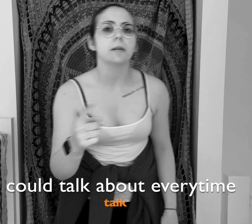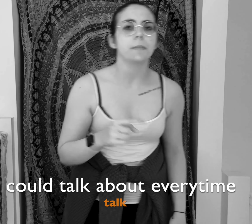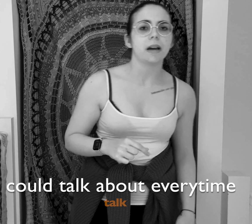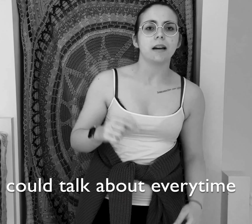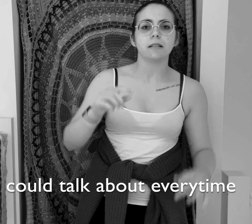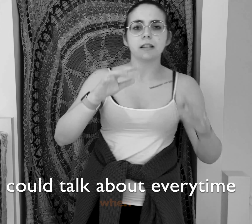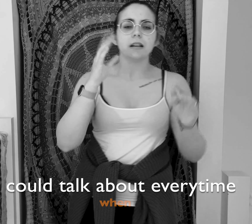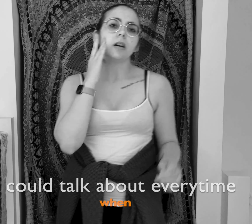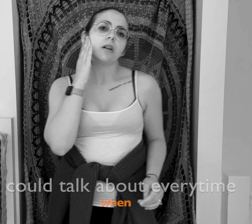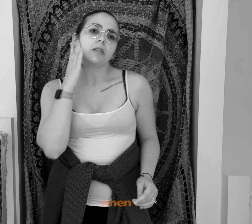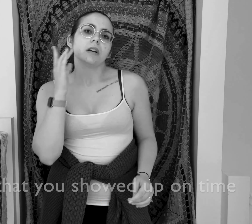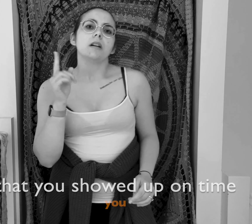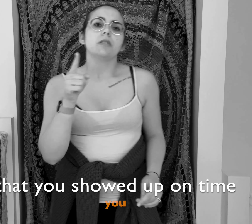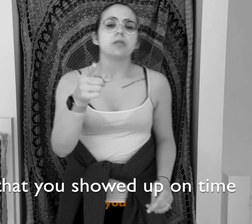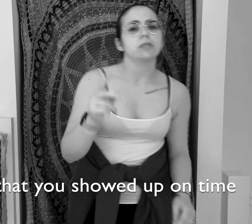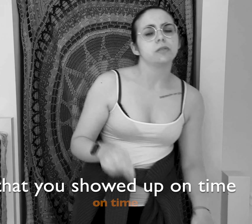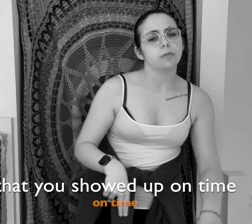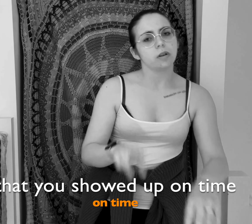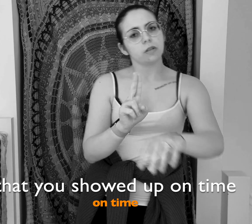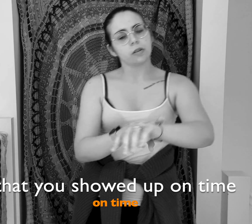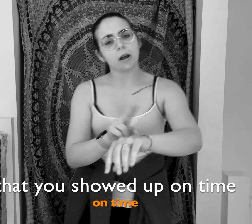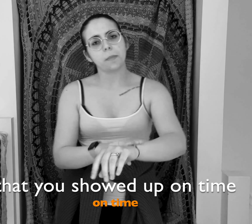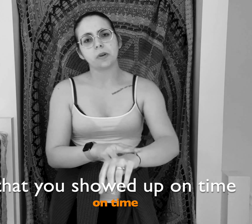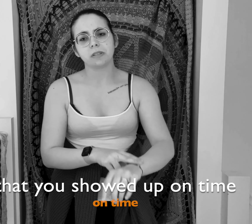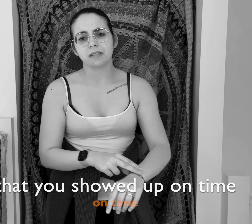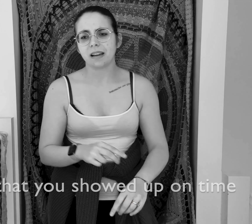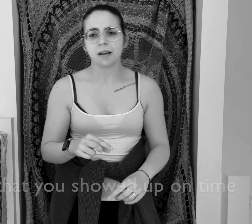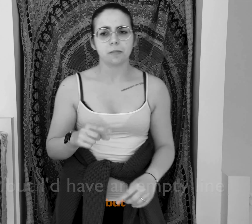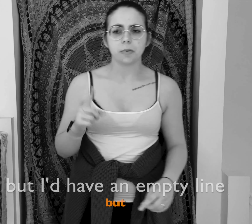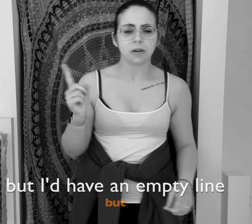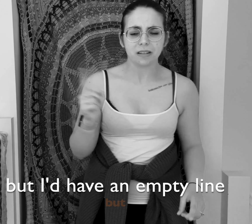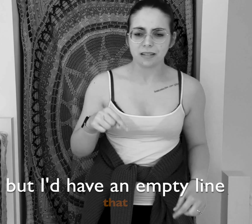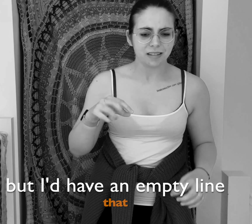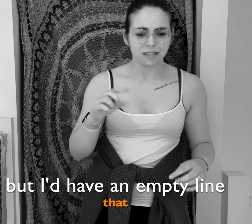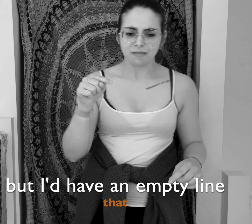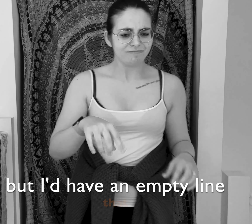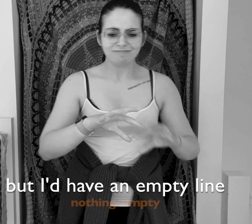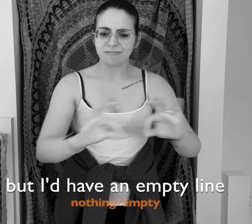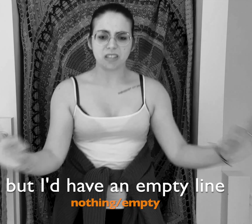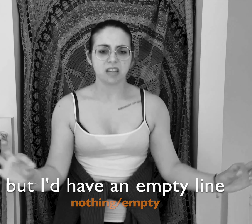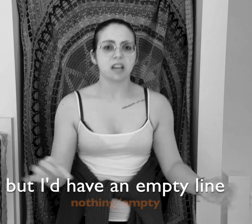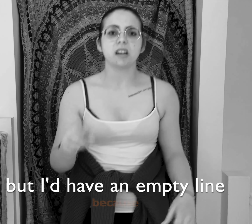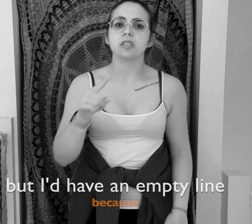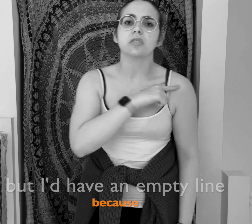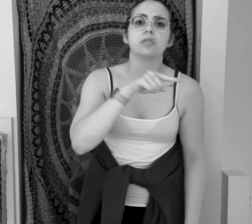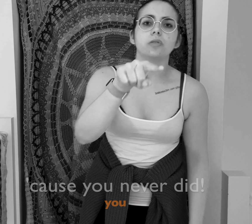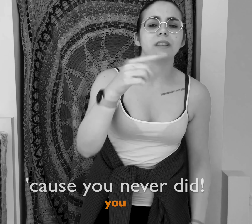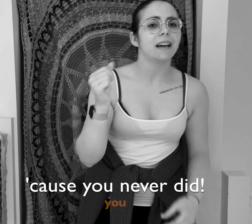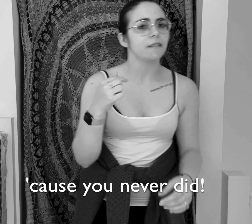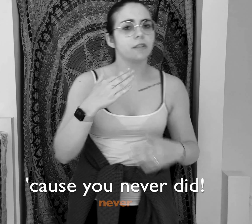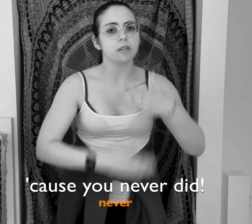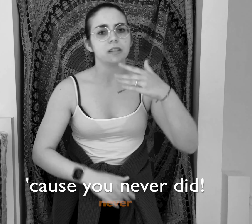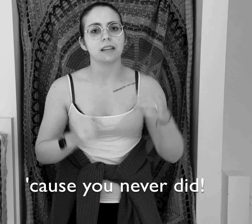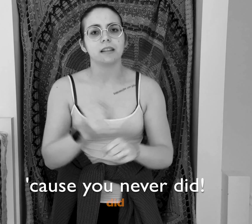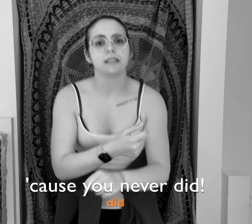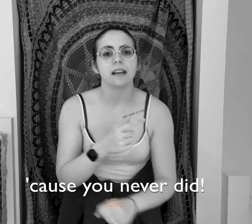about every time That you showed up on time But I'd have an empty line Cause you never did You